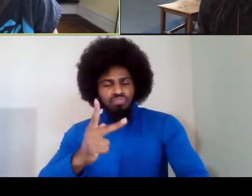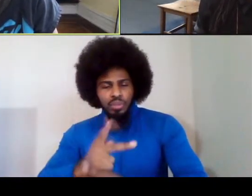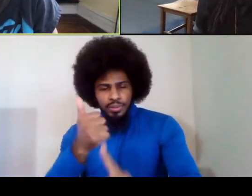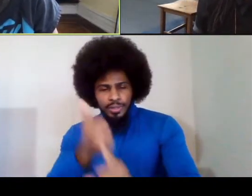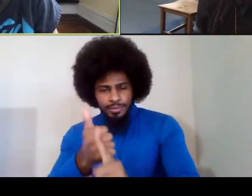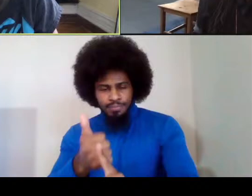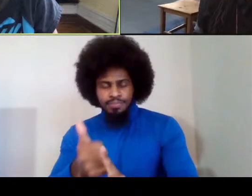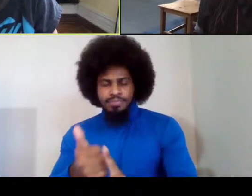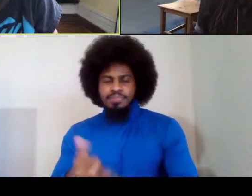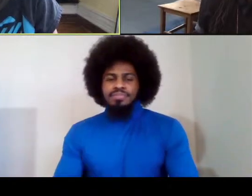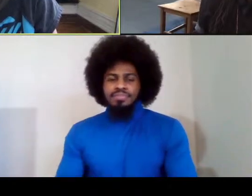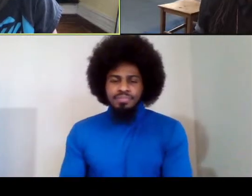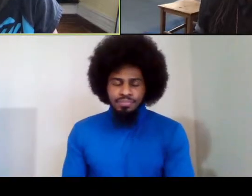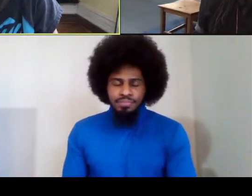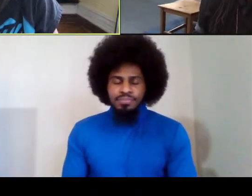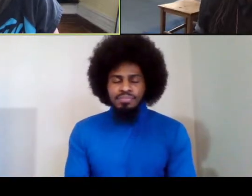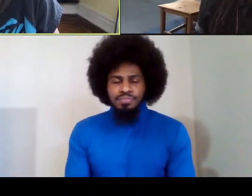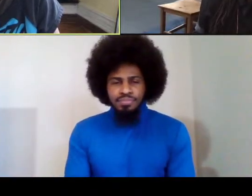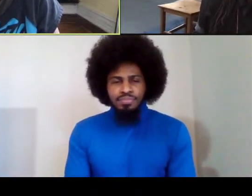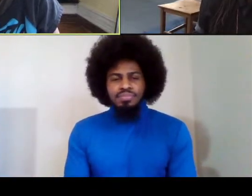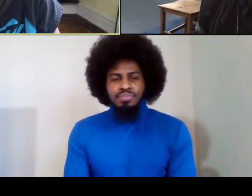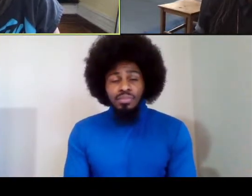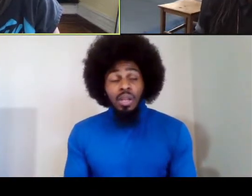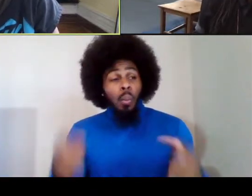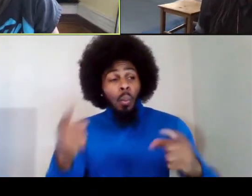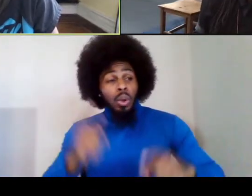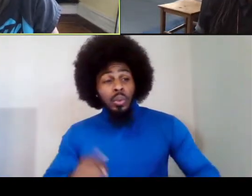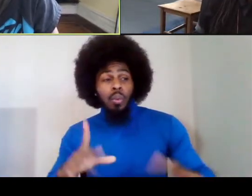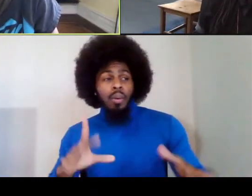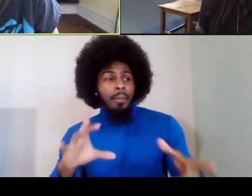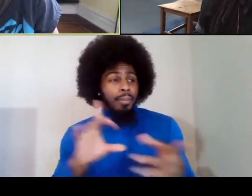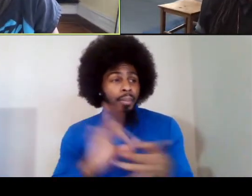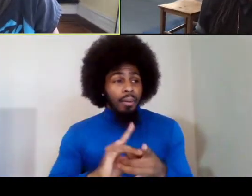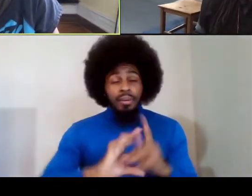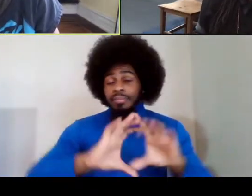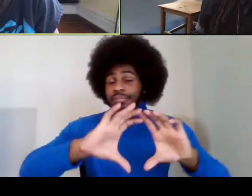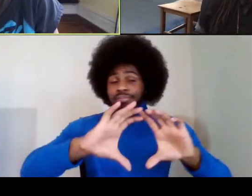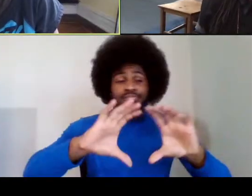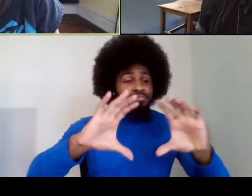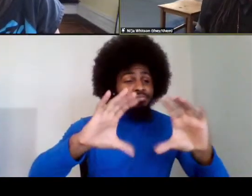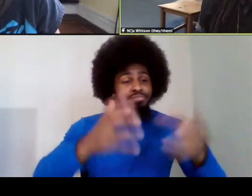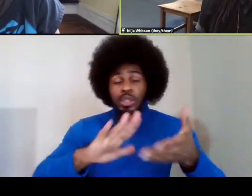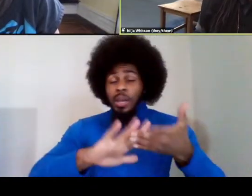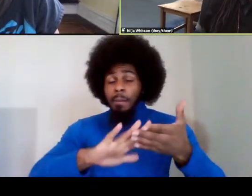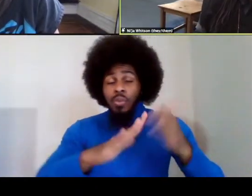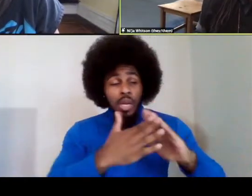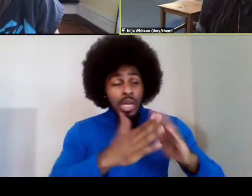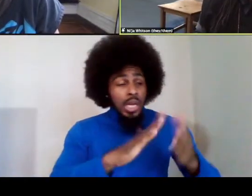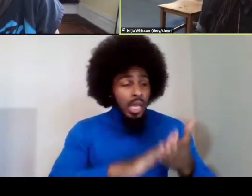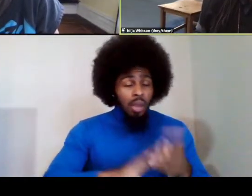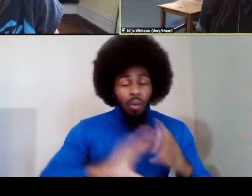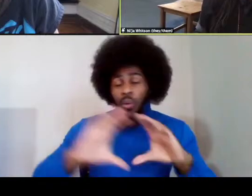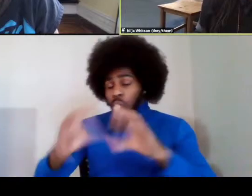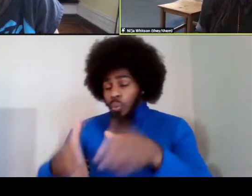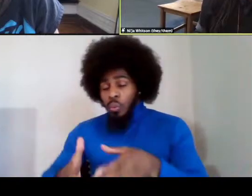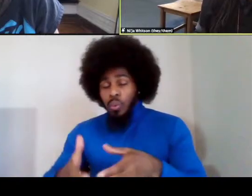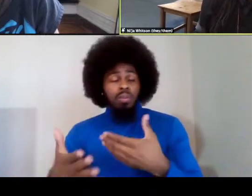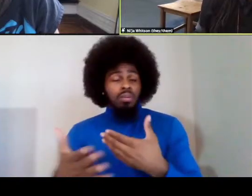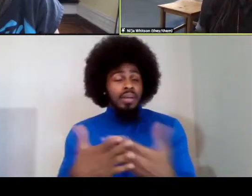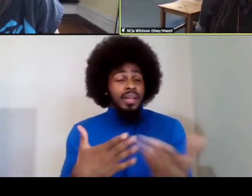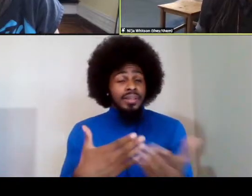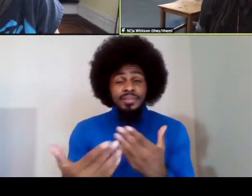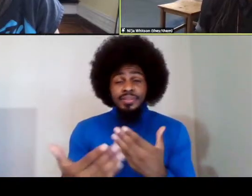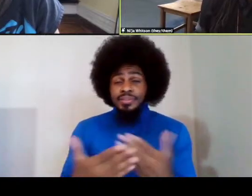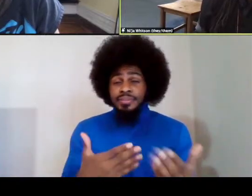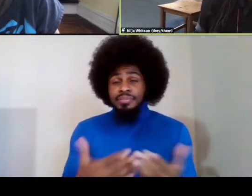an ensemble or you're a part of any kind of community too. Right, that's right. And to even recognize that as a